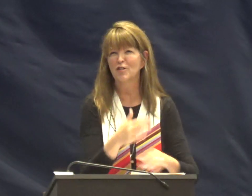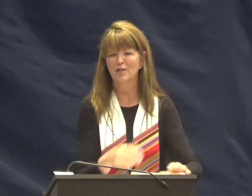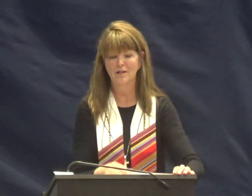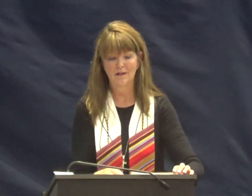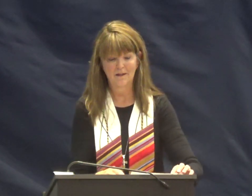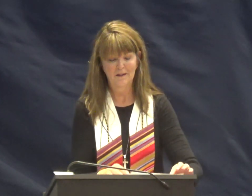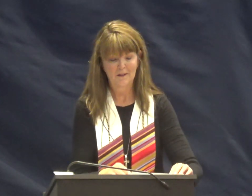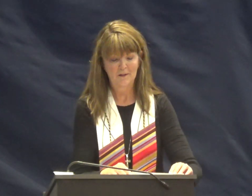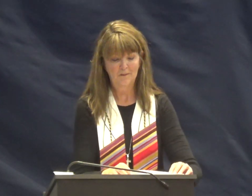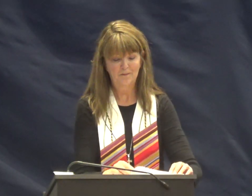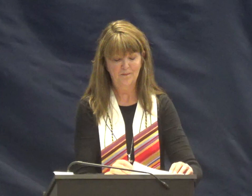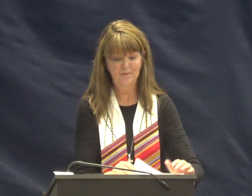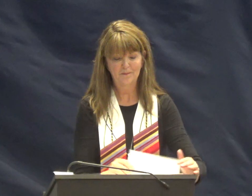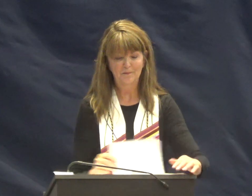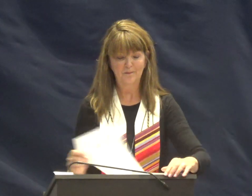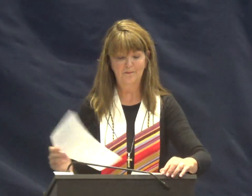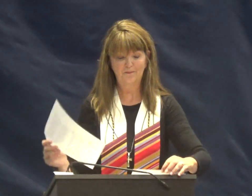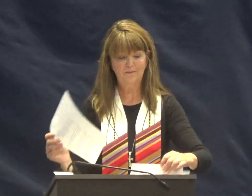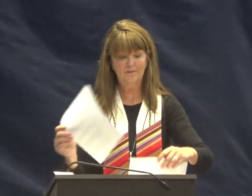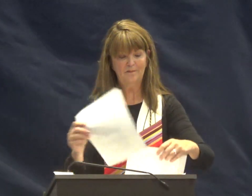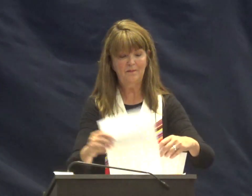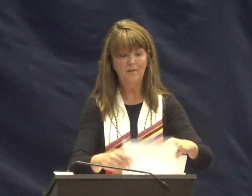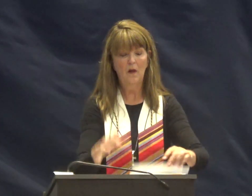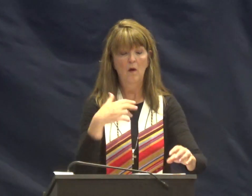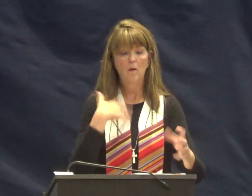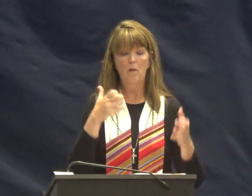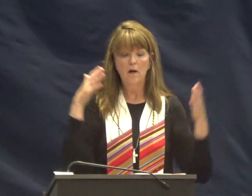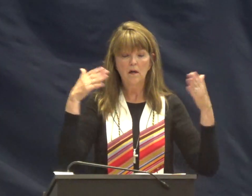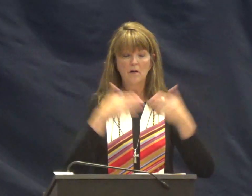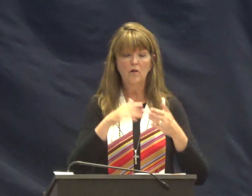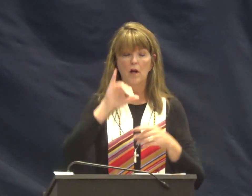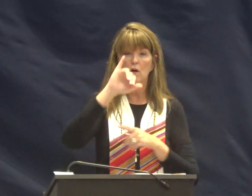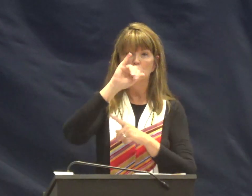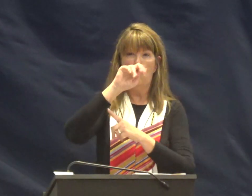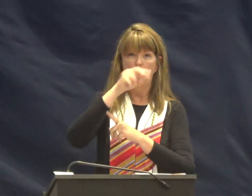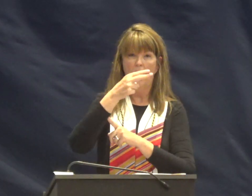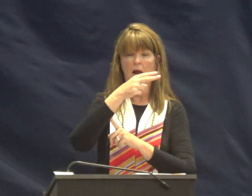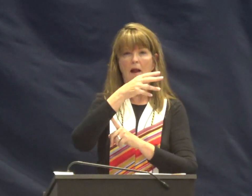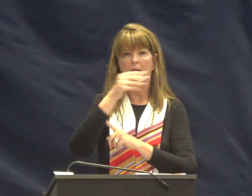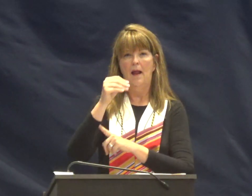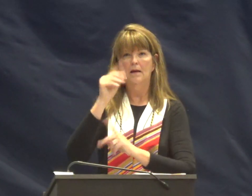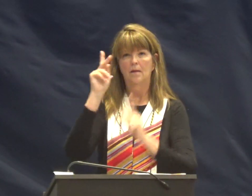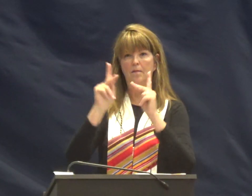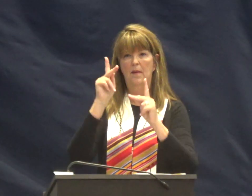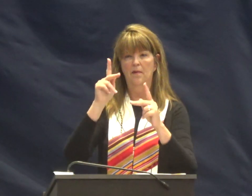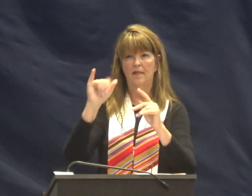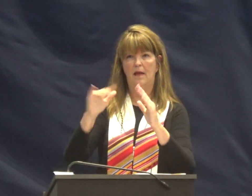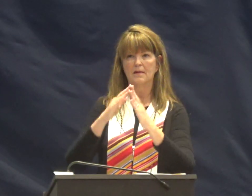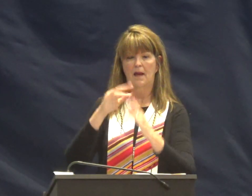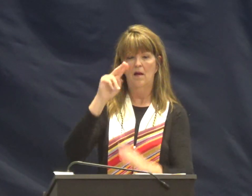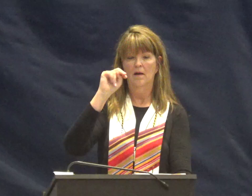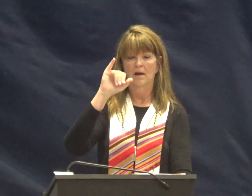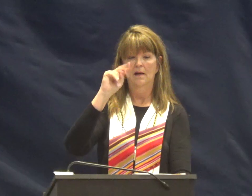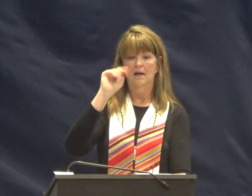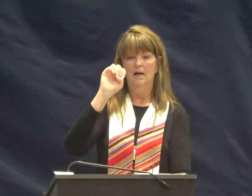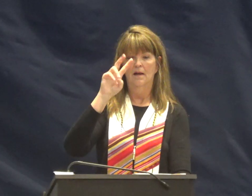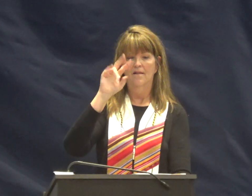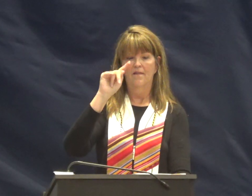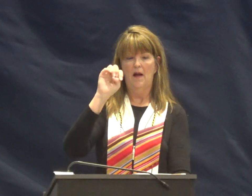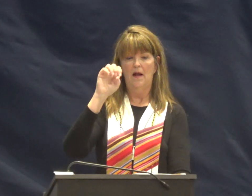So don't think about Jonah getting swallowed and then spit out of the fish. Think about something. We're focusing right now on Jonah and the